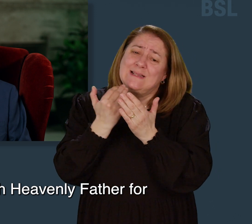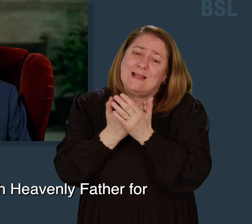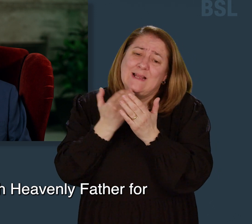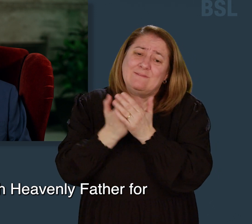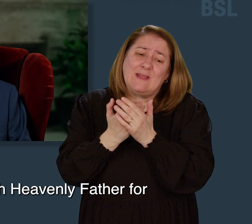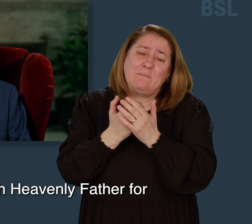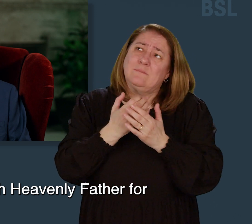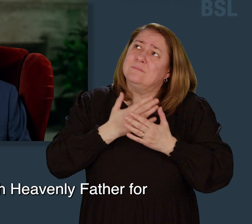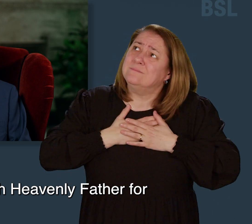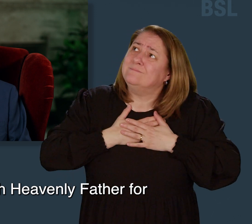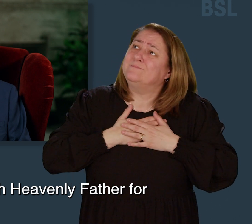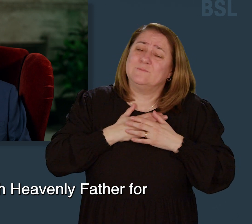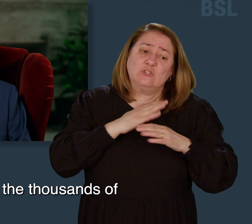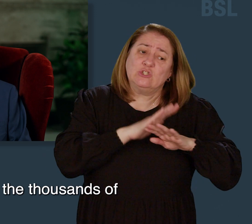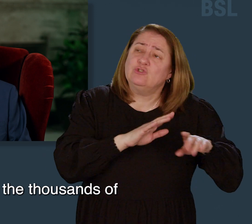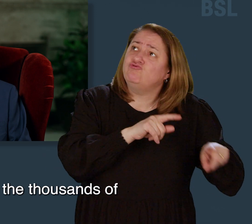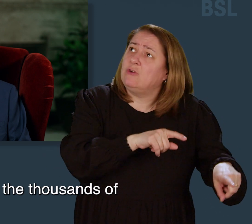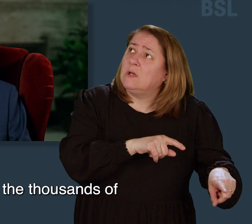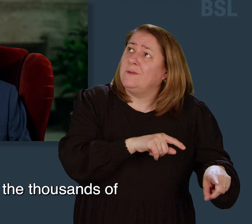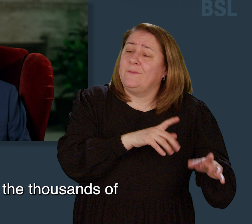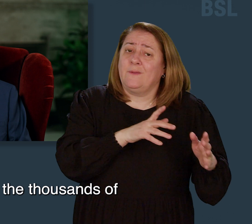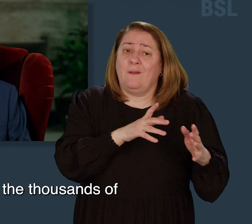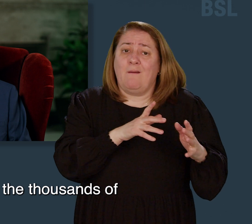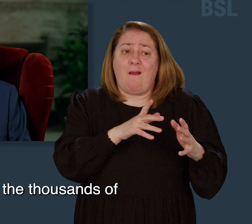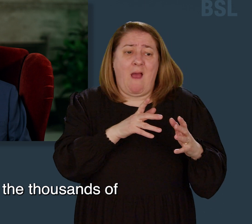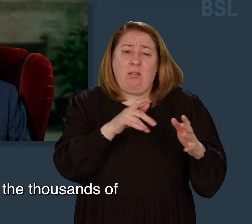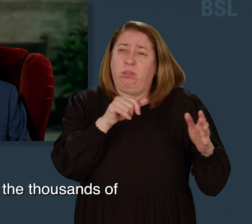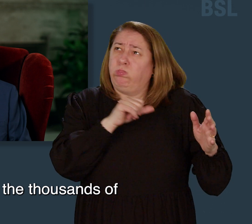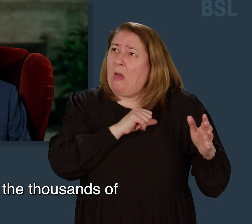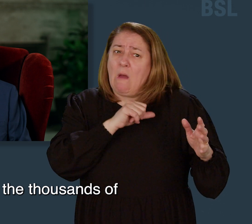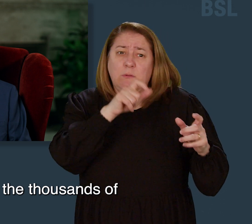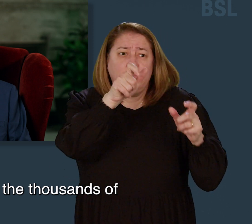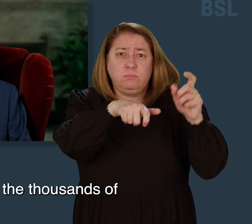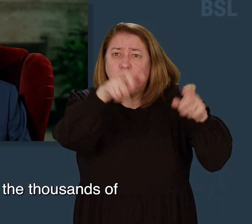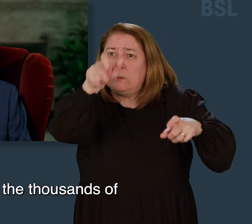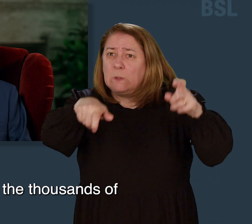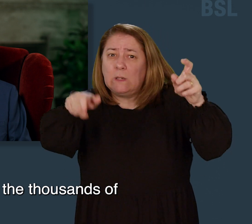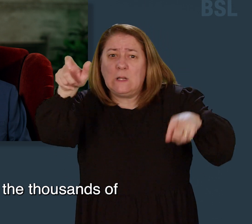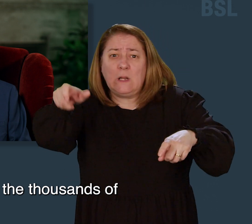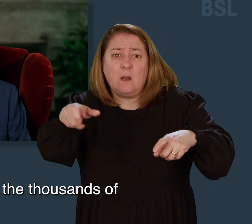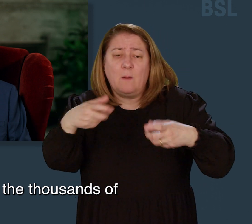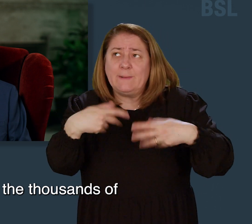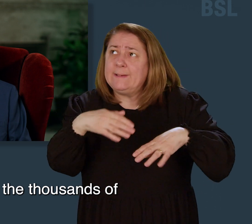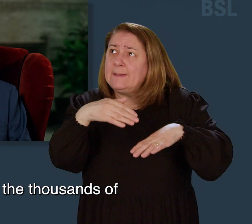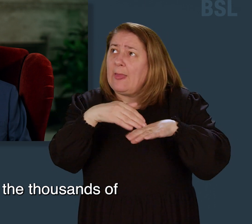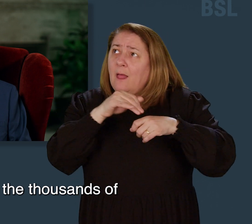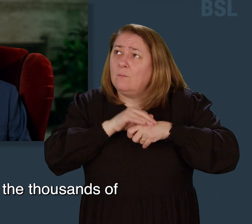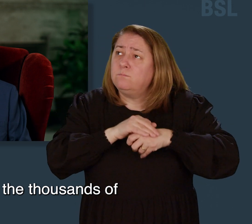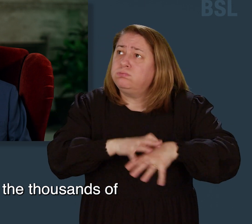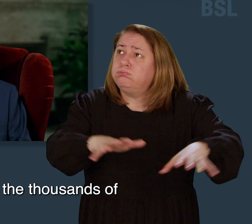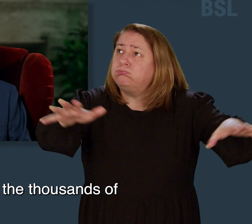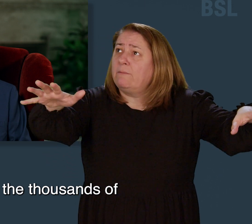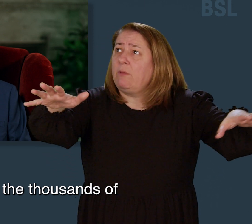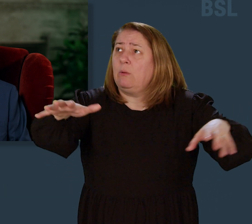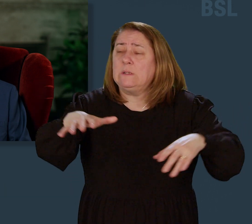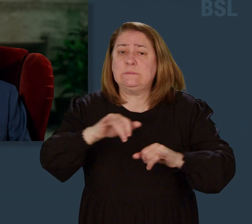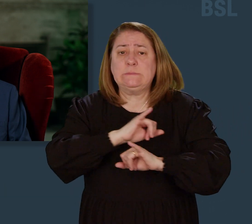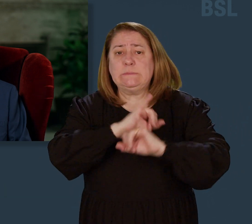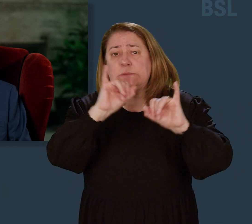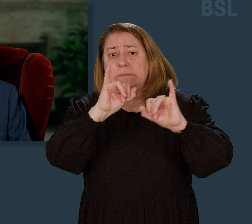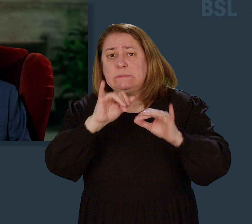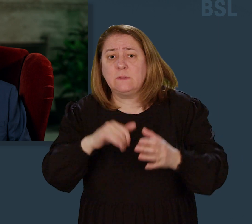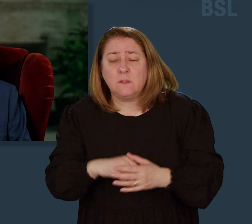for the safety of our dear children and the thousands of others affected by